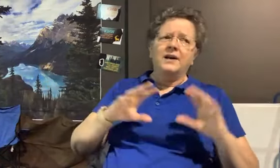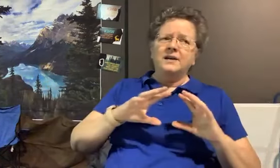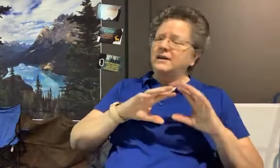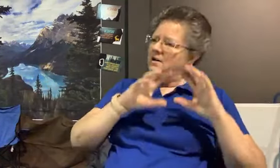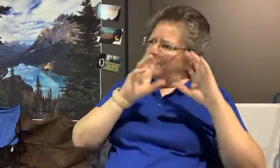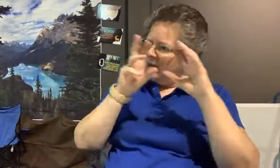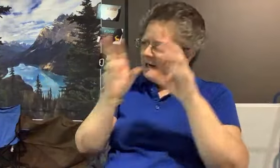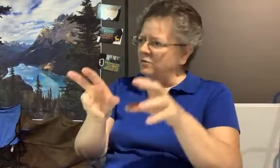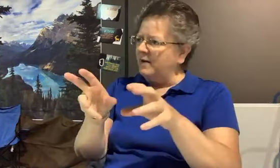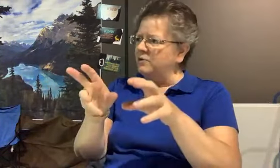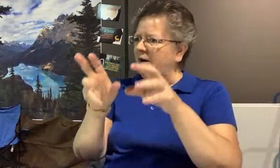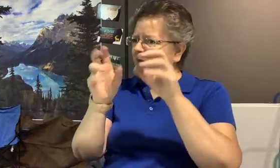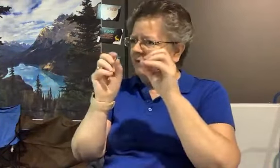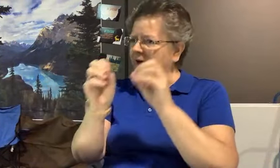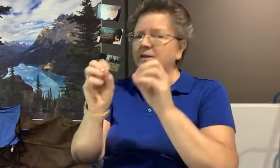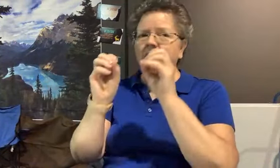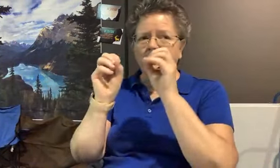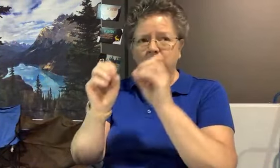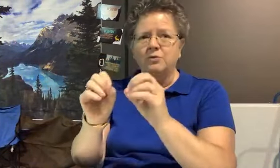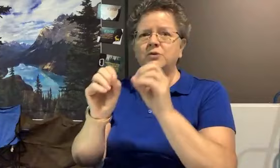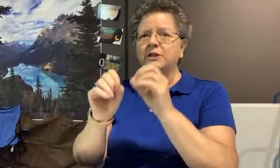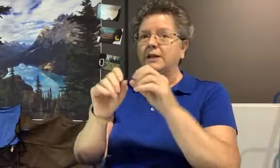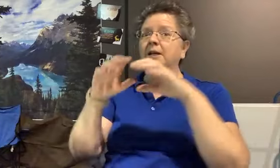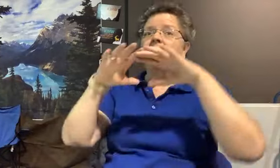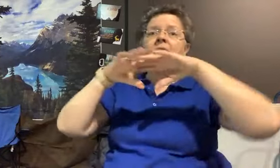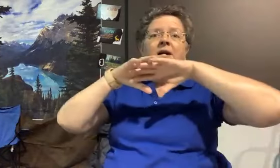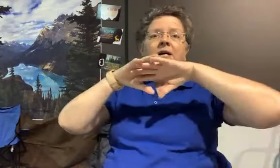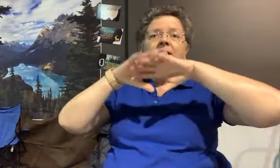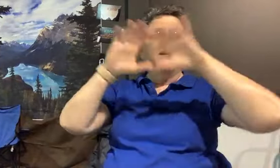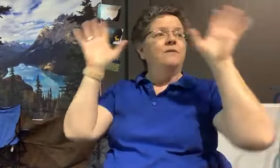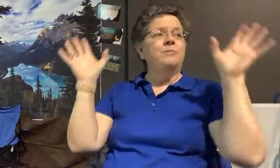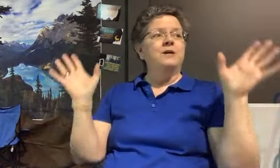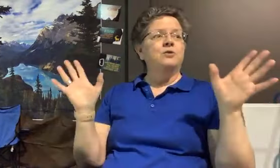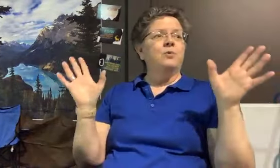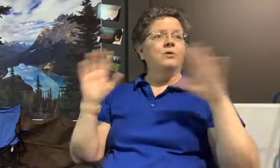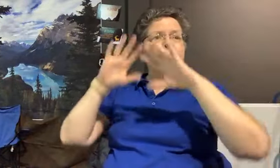to get our minds wrapped around the fact that Jews think kind of in picture boards,